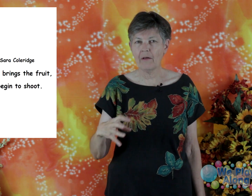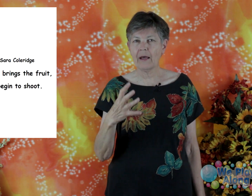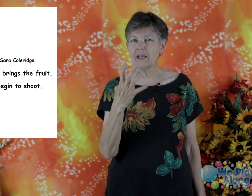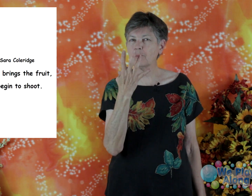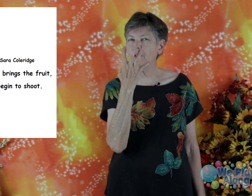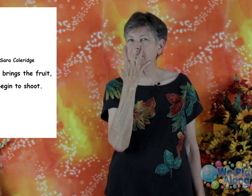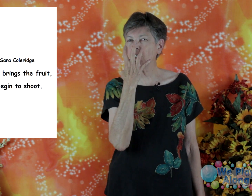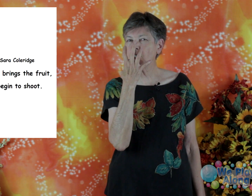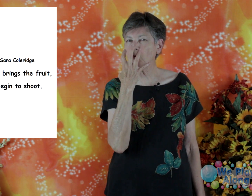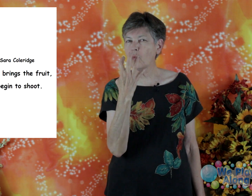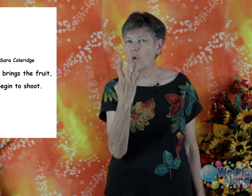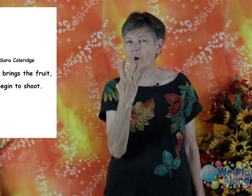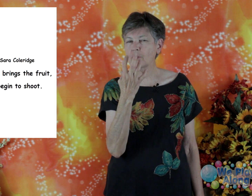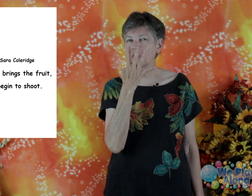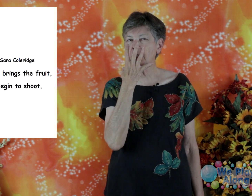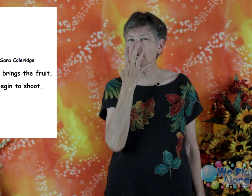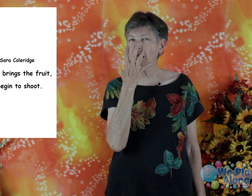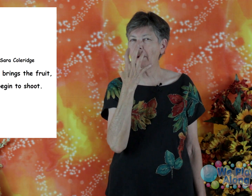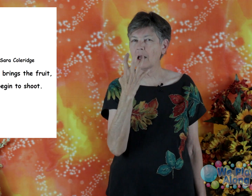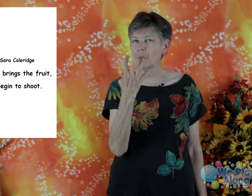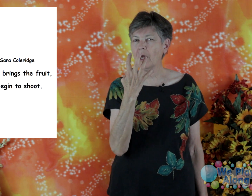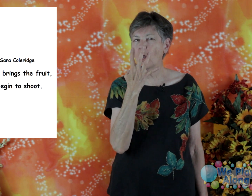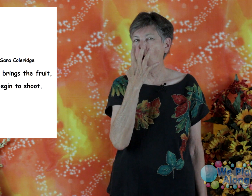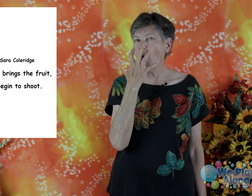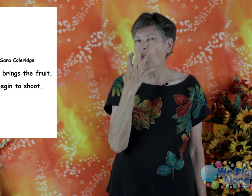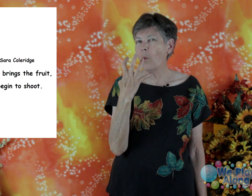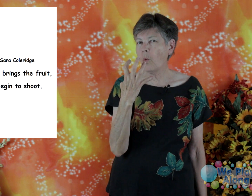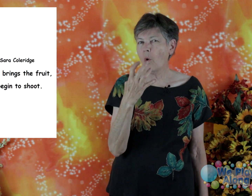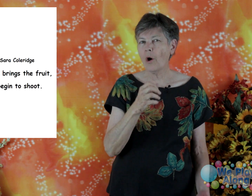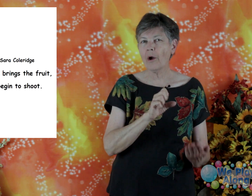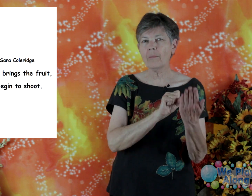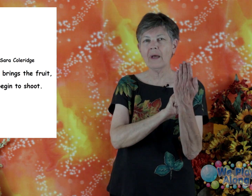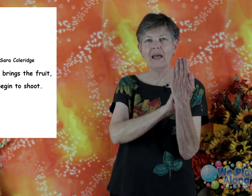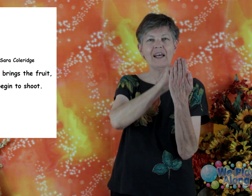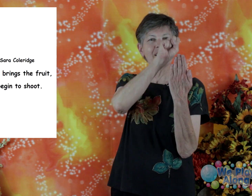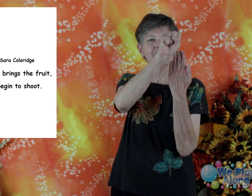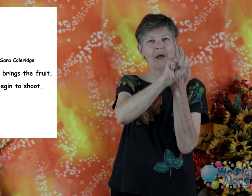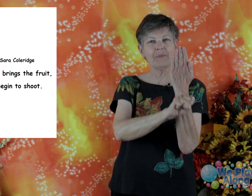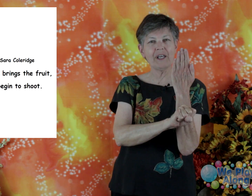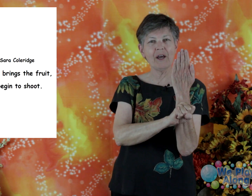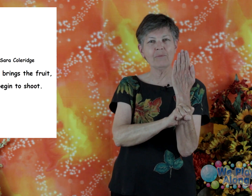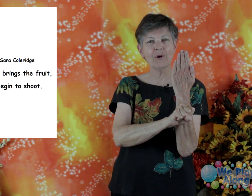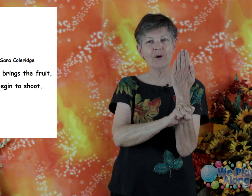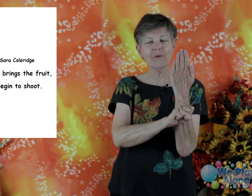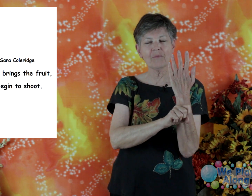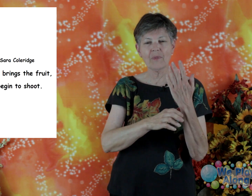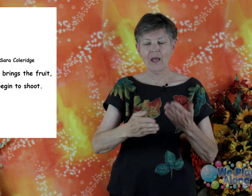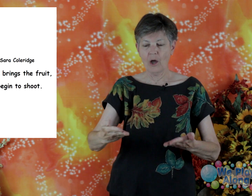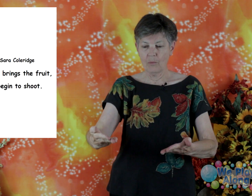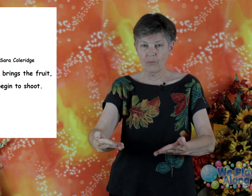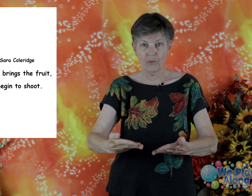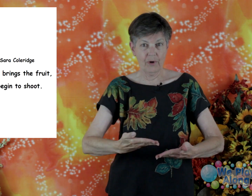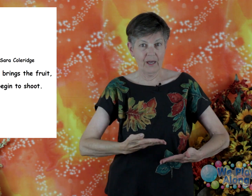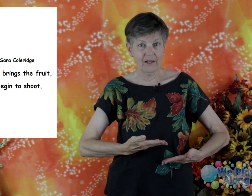like this. But this is just warm. So you're just going to come out a little bit. Warm September